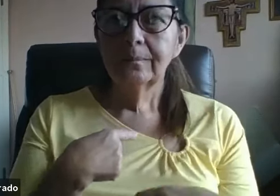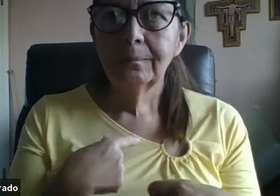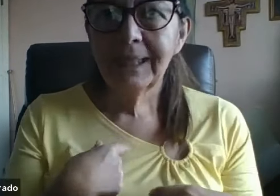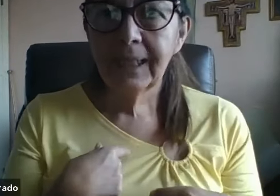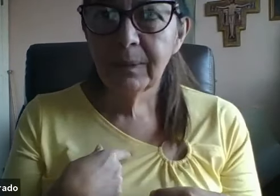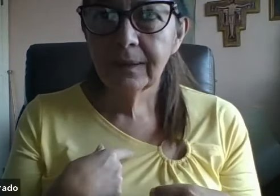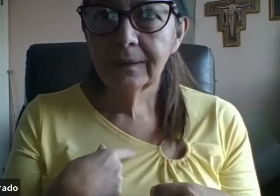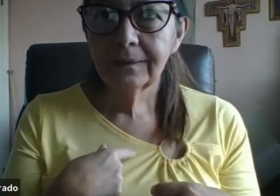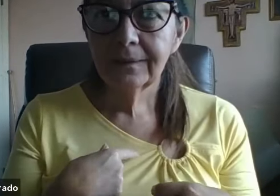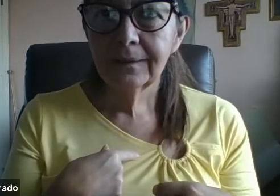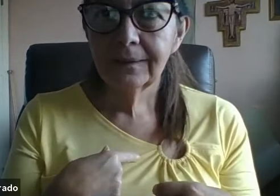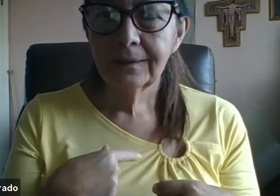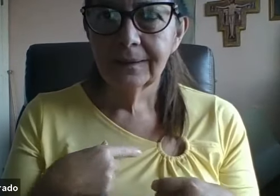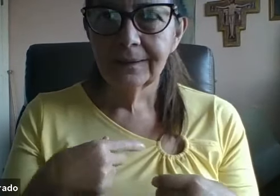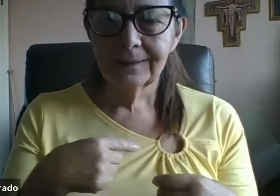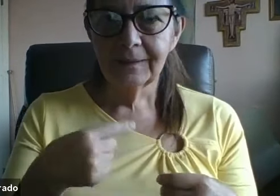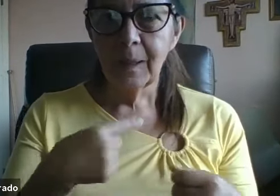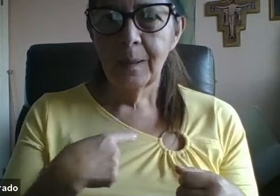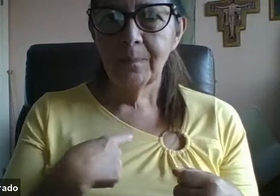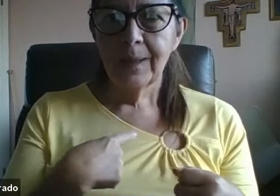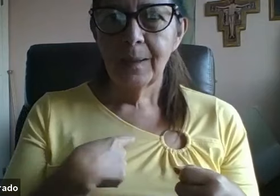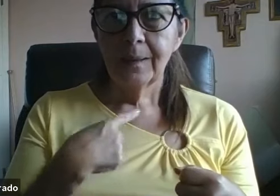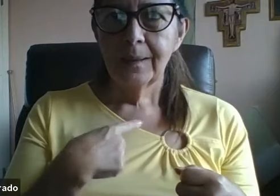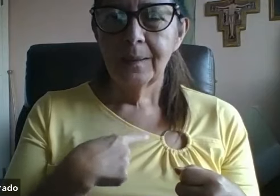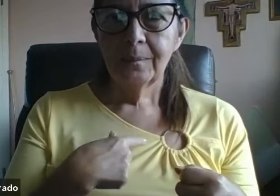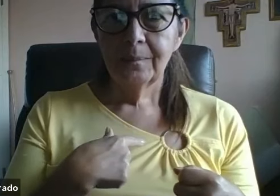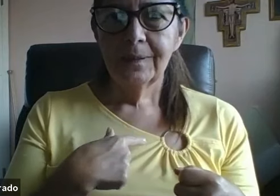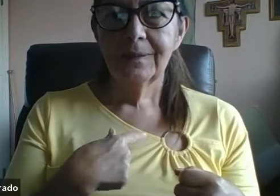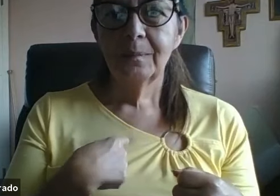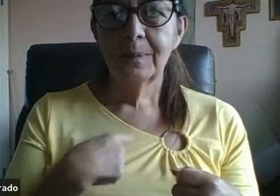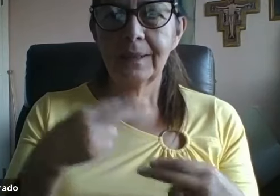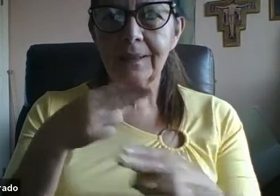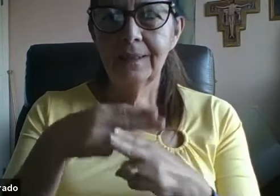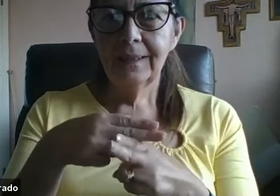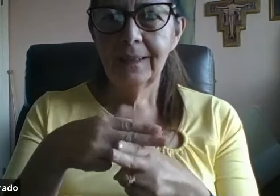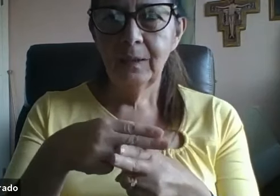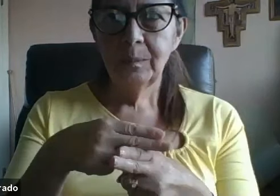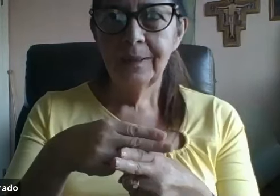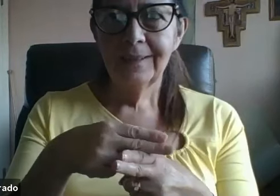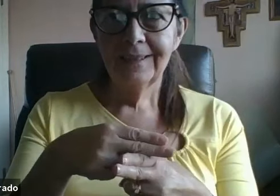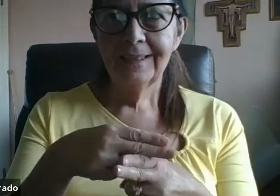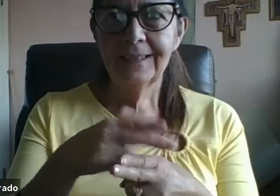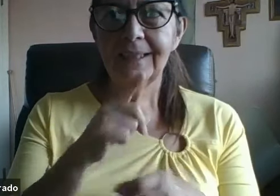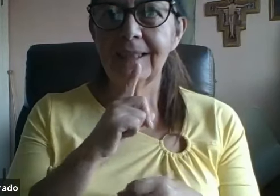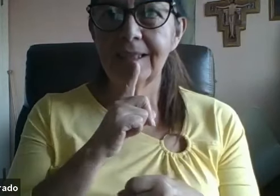My name? Yep, your name. My name is. My name